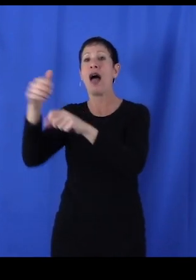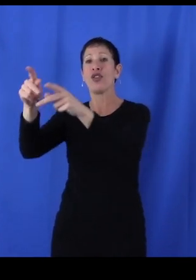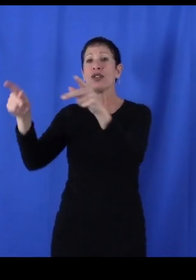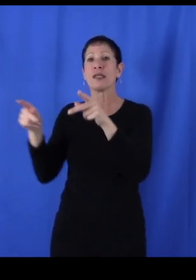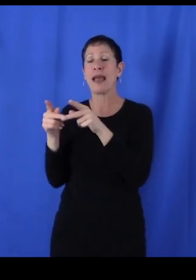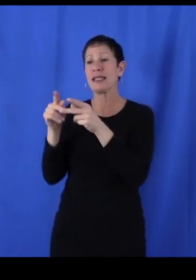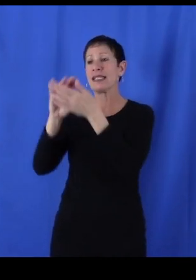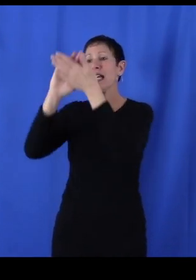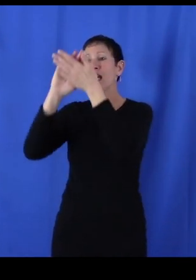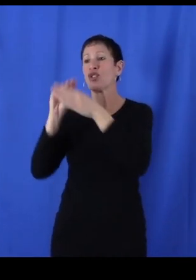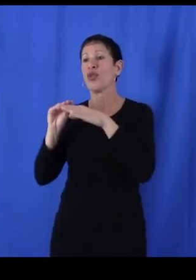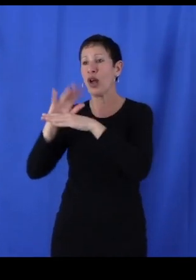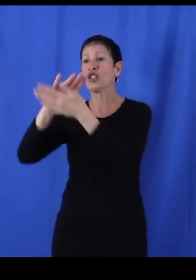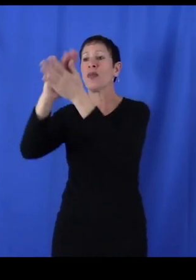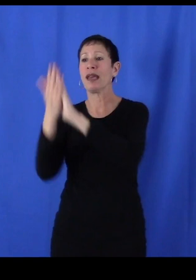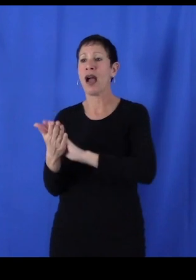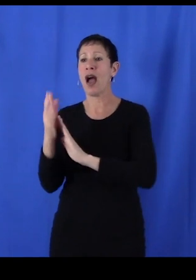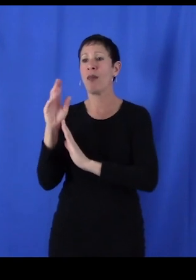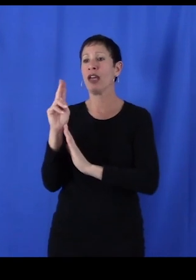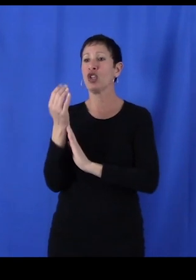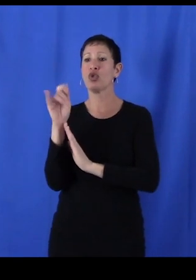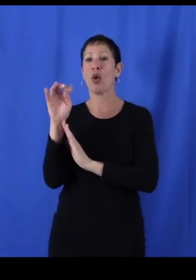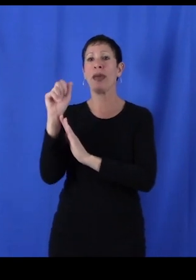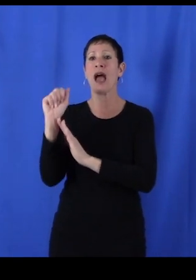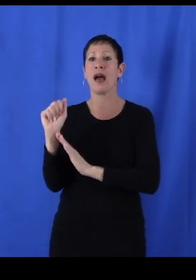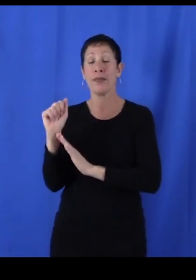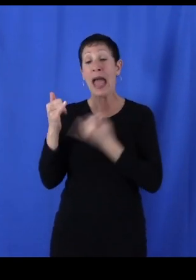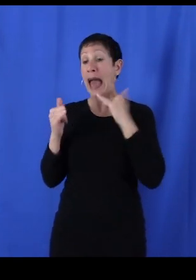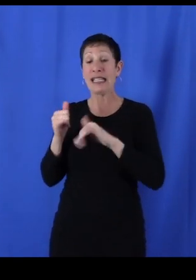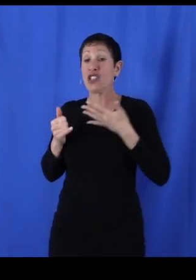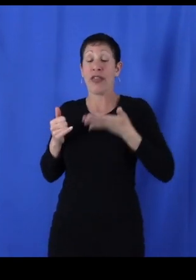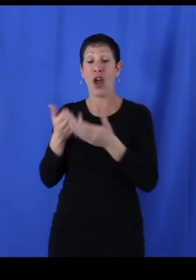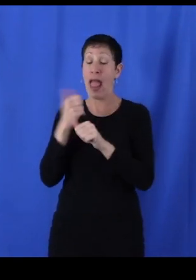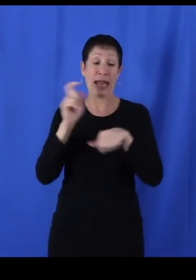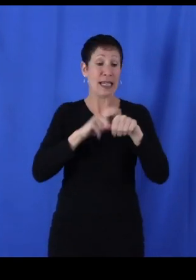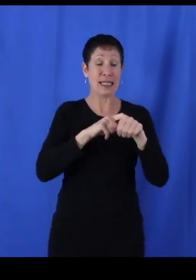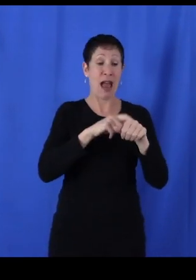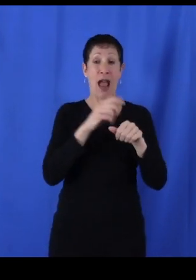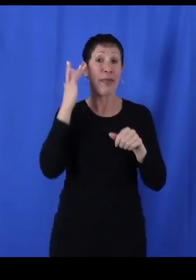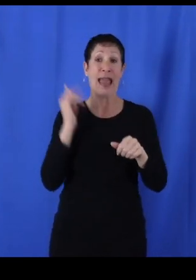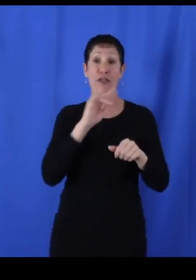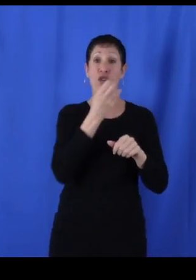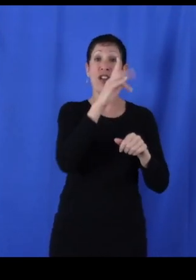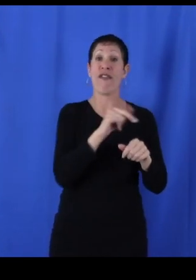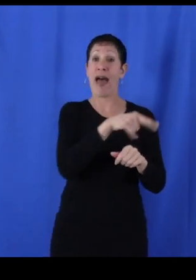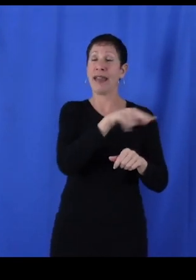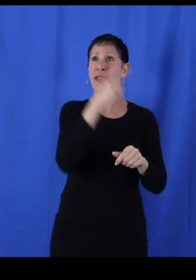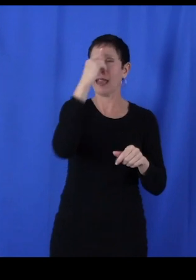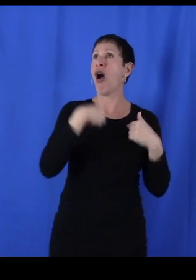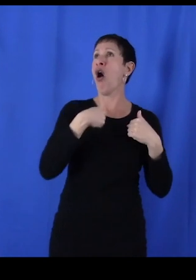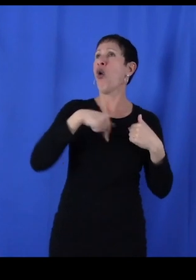spaces in order to render them into utopia. And it's still there whenever the